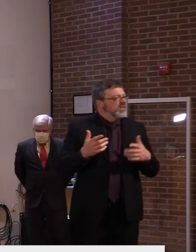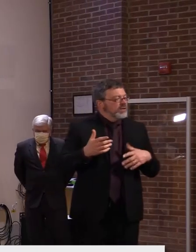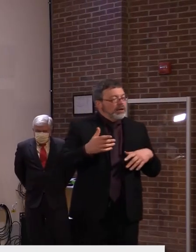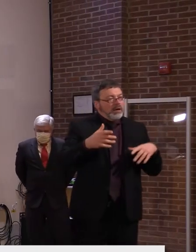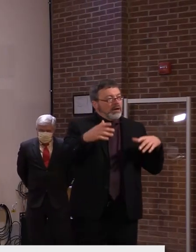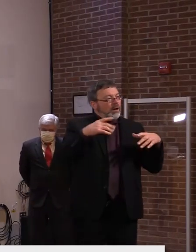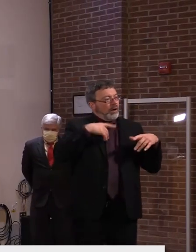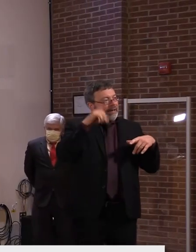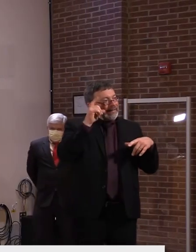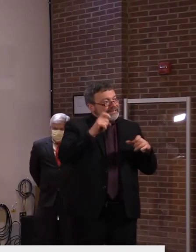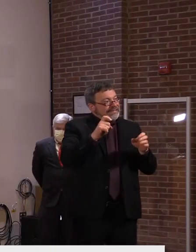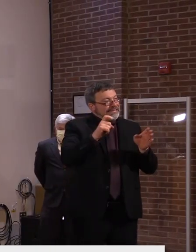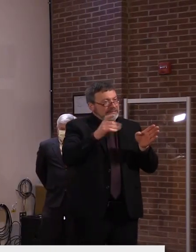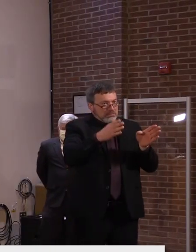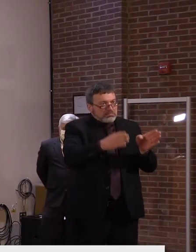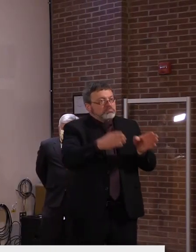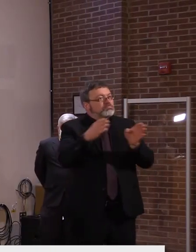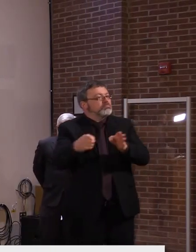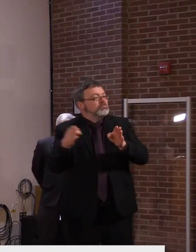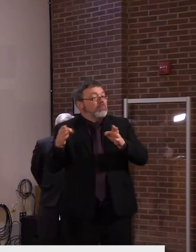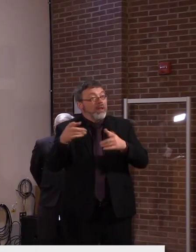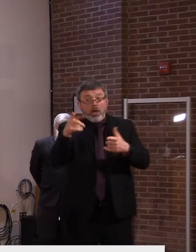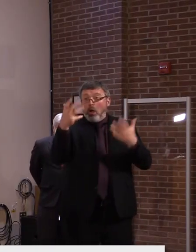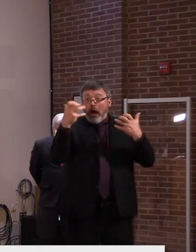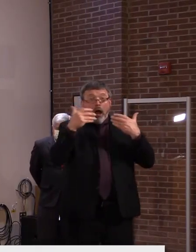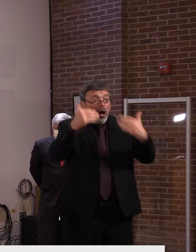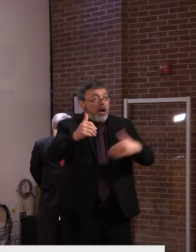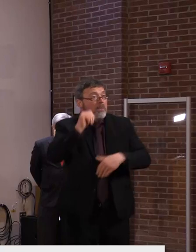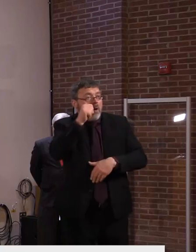before Thanksgiving, I wouldn't discourage that.